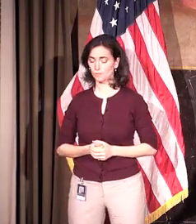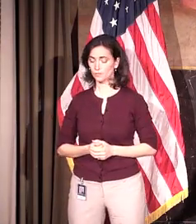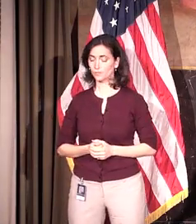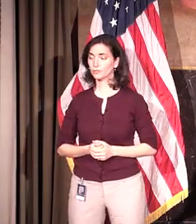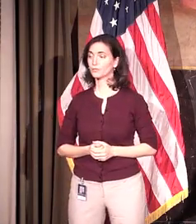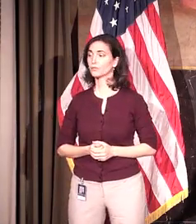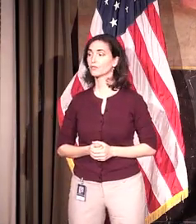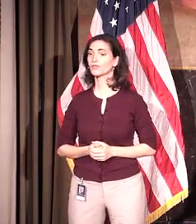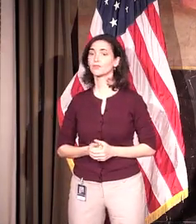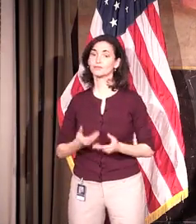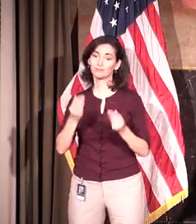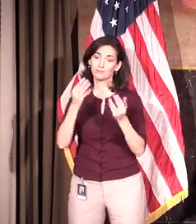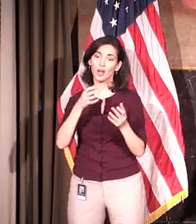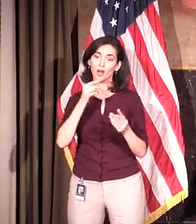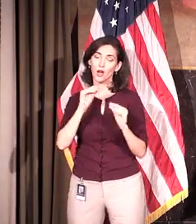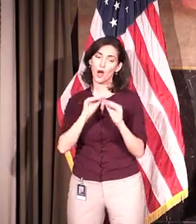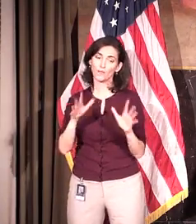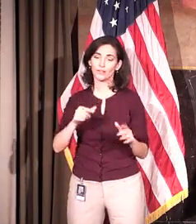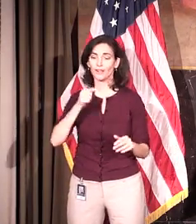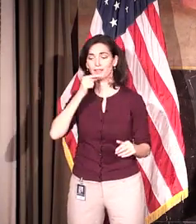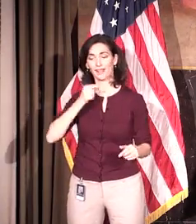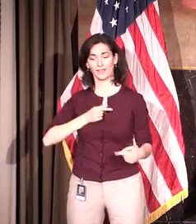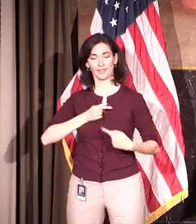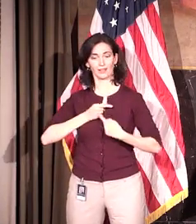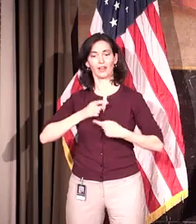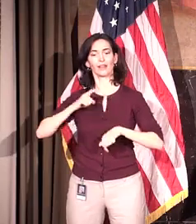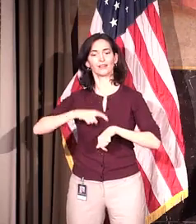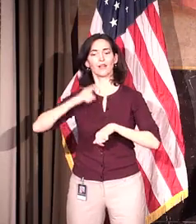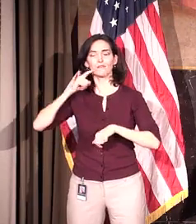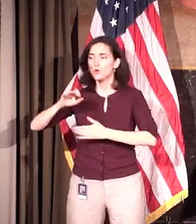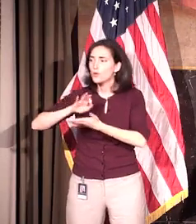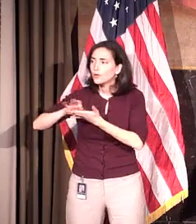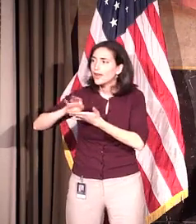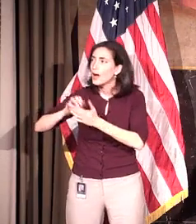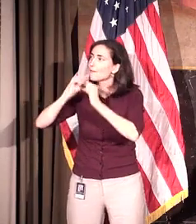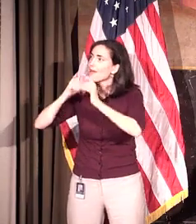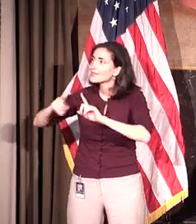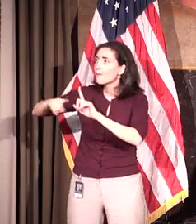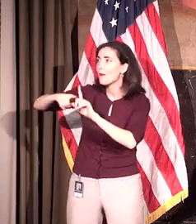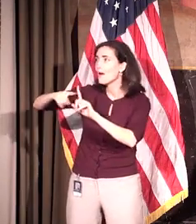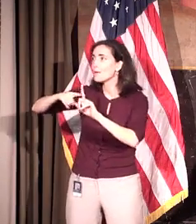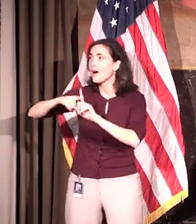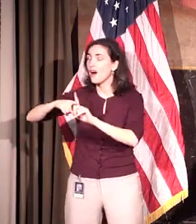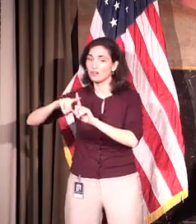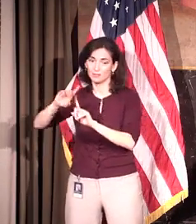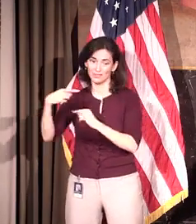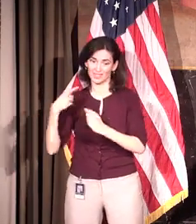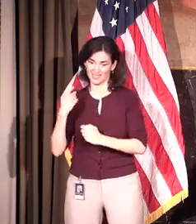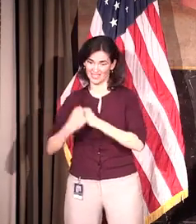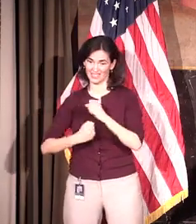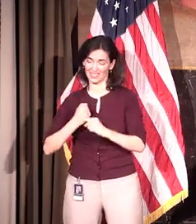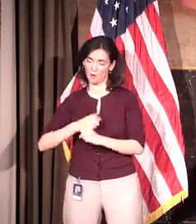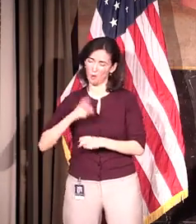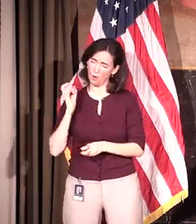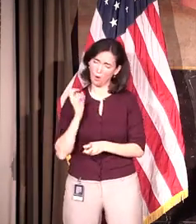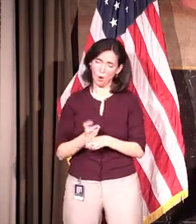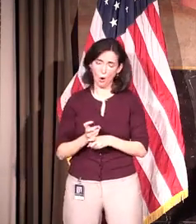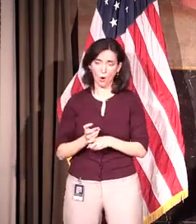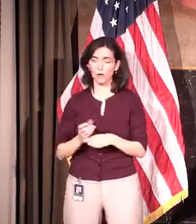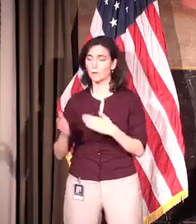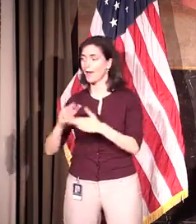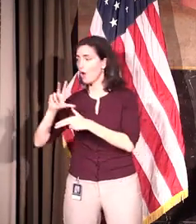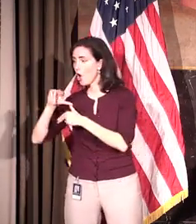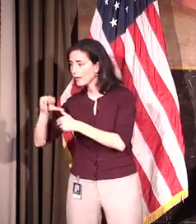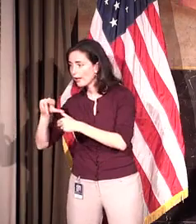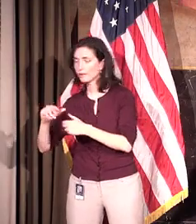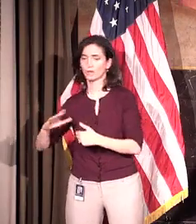And Thanksgiving is obviously a time to count our blessings, and as difficult as this year has been, whether it's the hurricanes or the COVID or